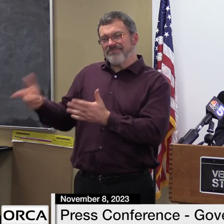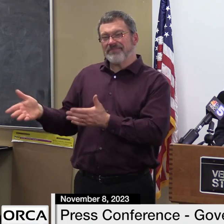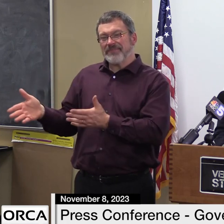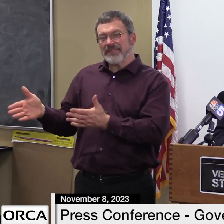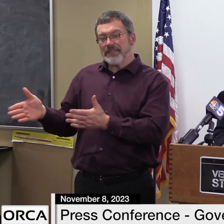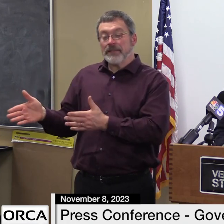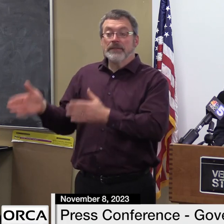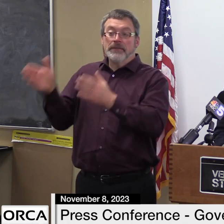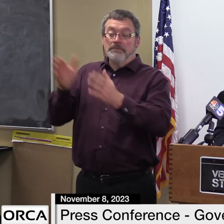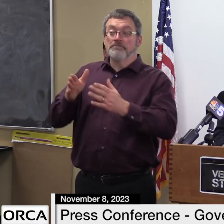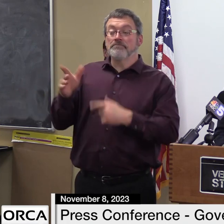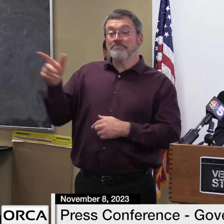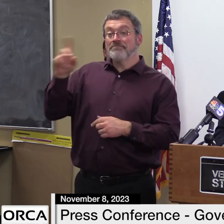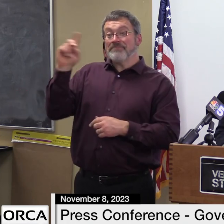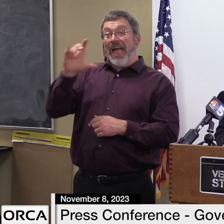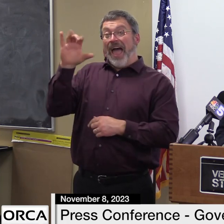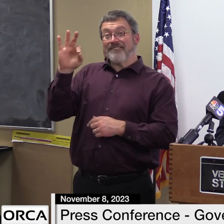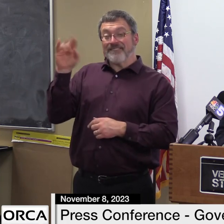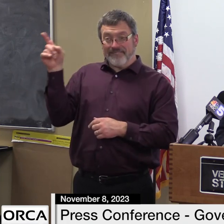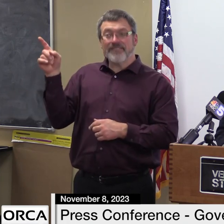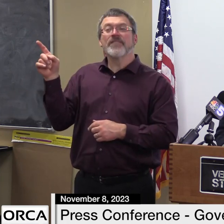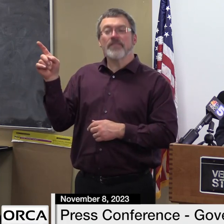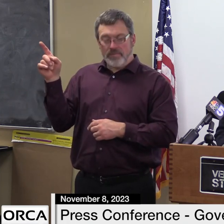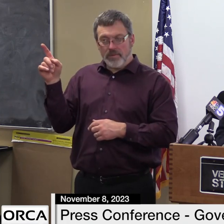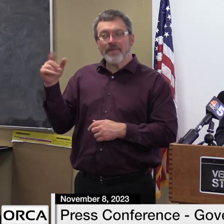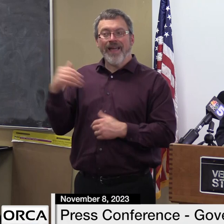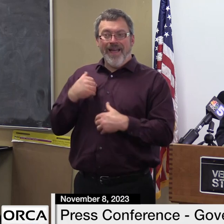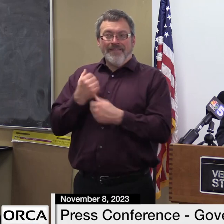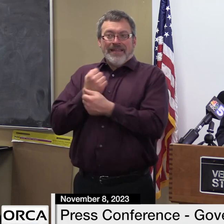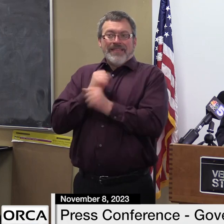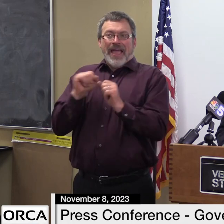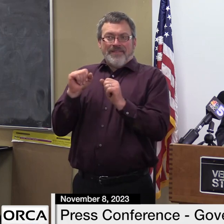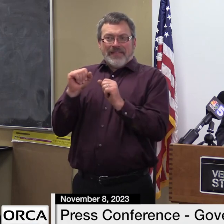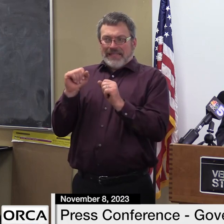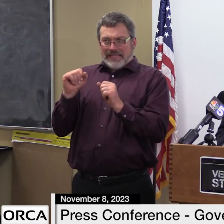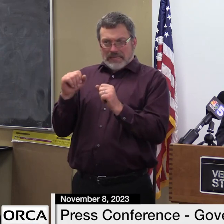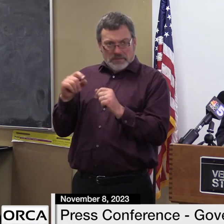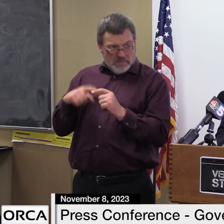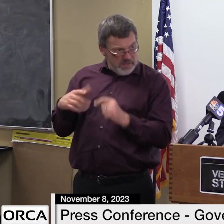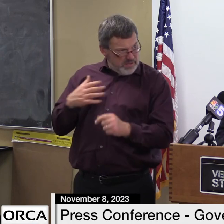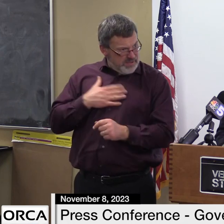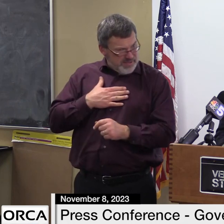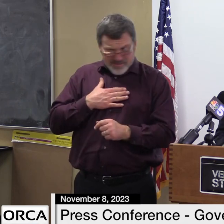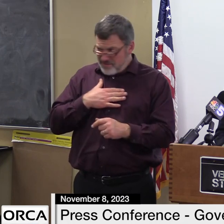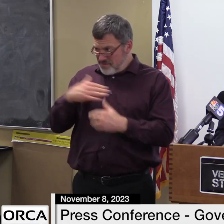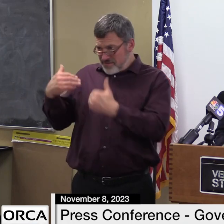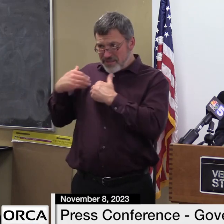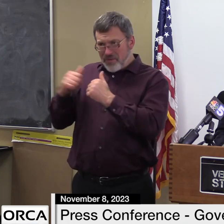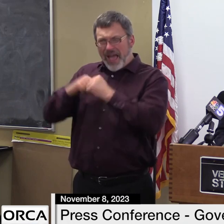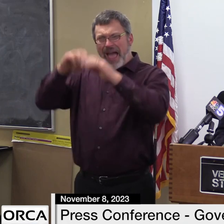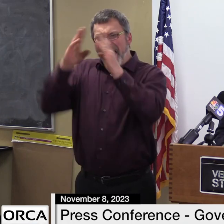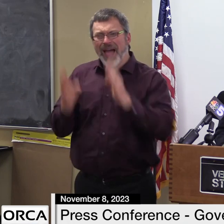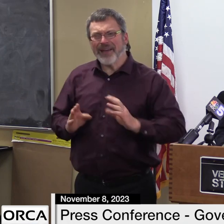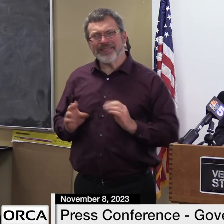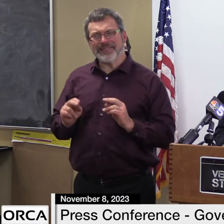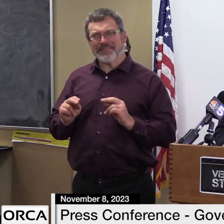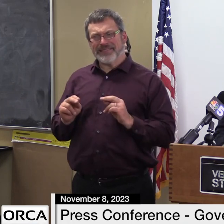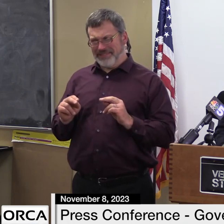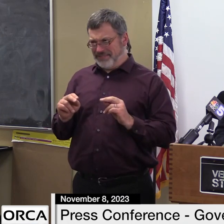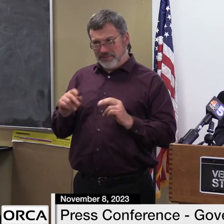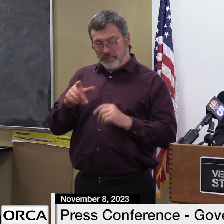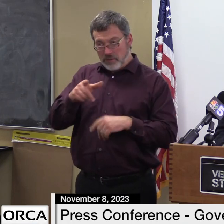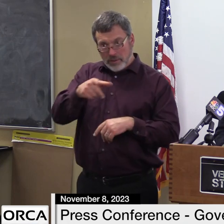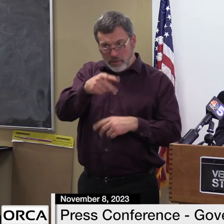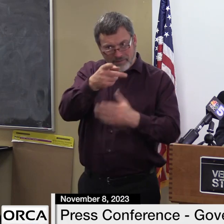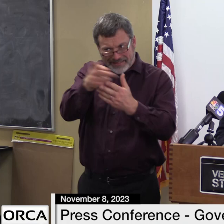net. We are not a housing provider, and as the safety net, as that last resort, we're on the front lines every